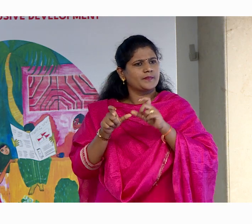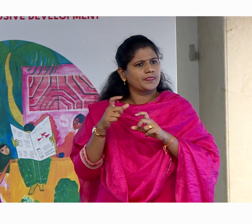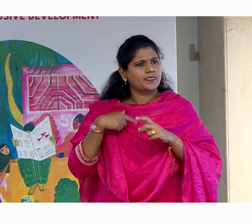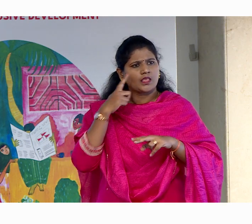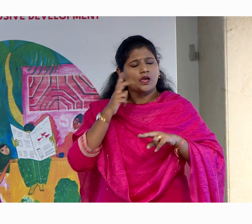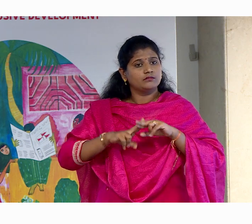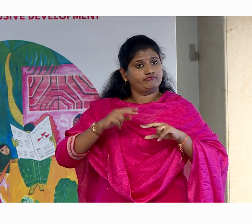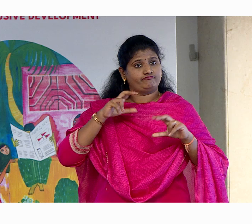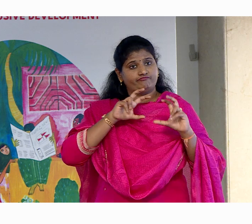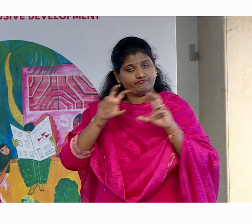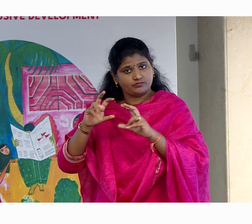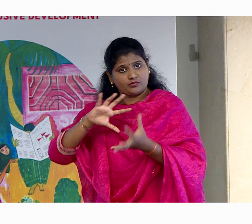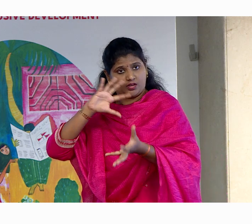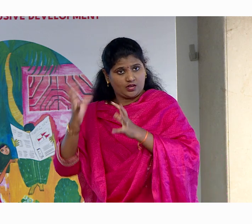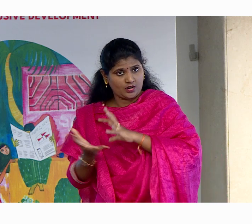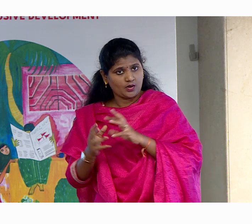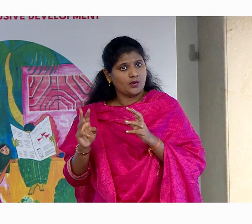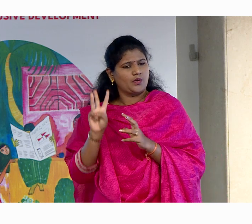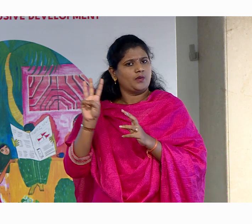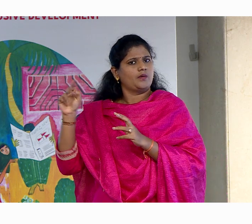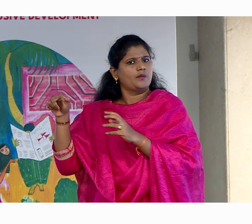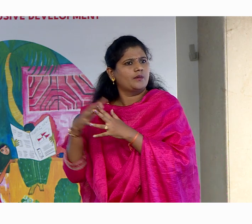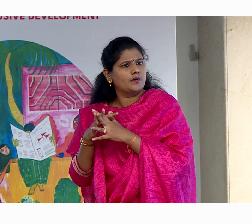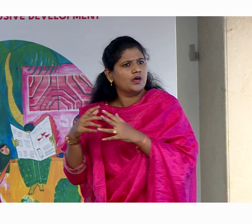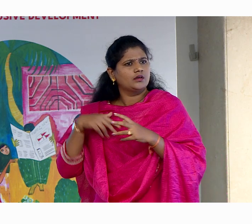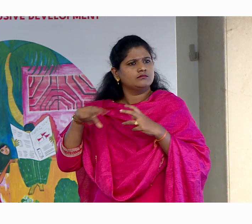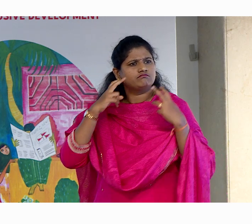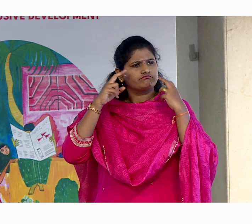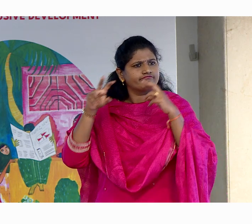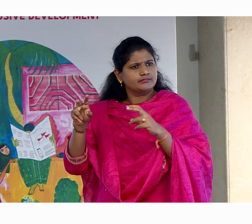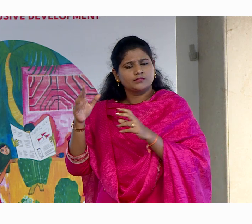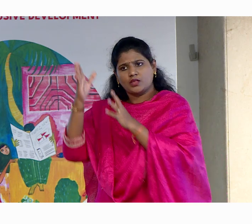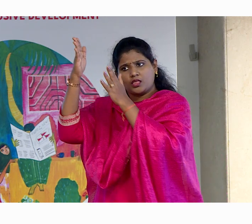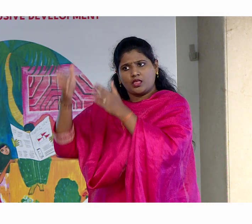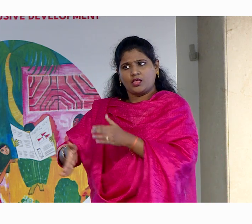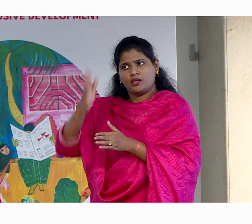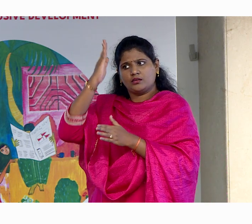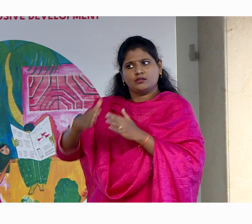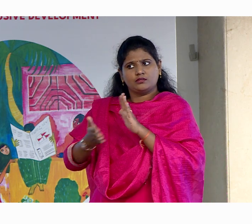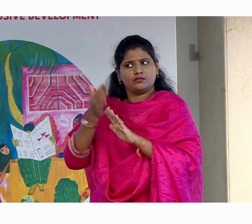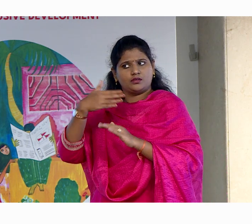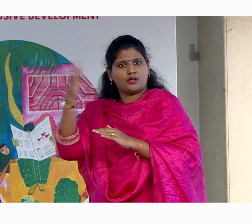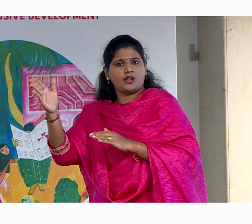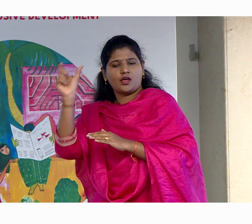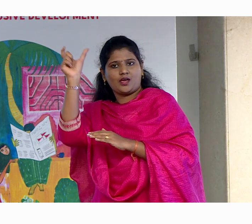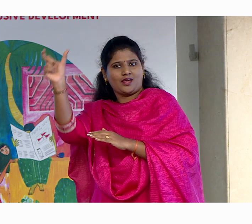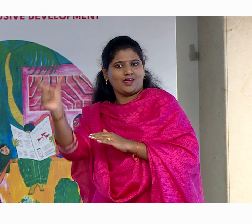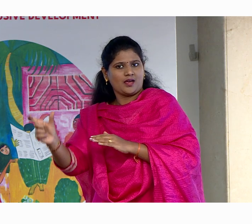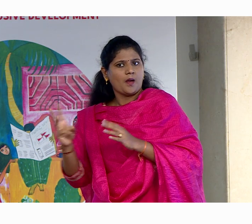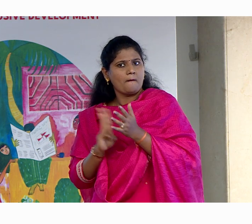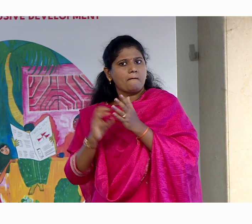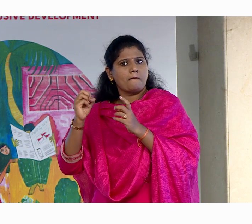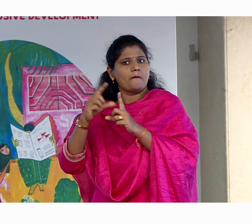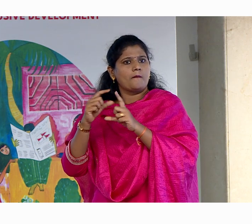on the website, you'll find lectures on all of these ones in the right-hand column there, the various models that we think